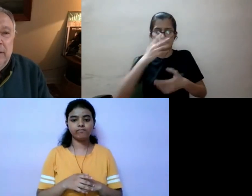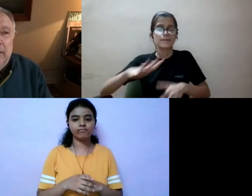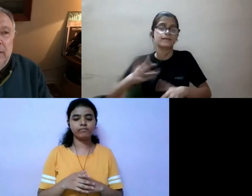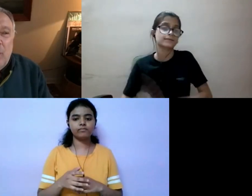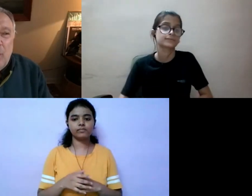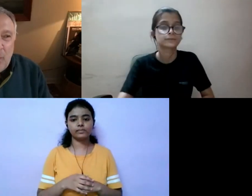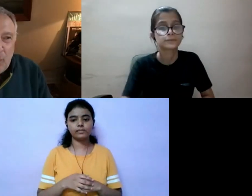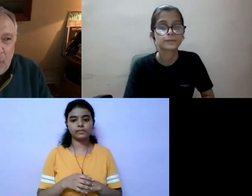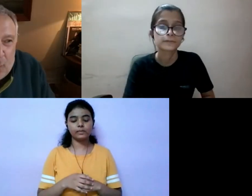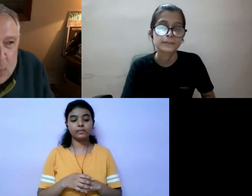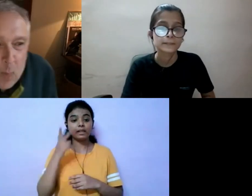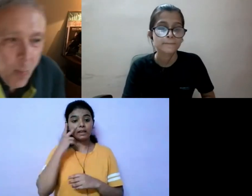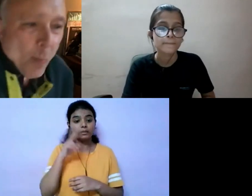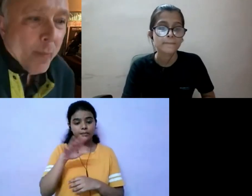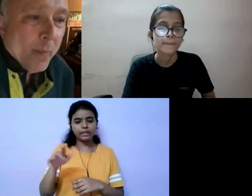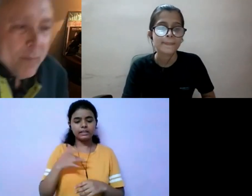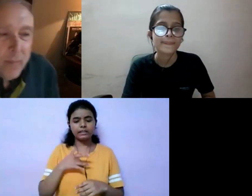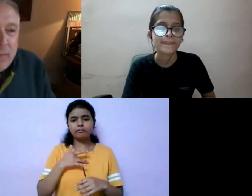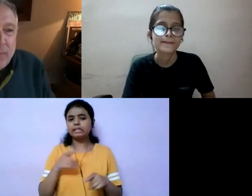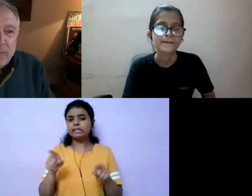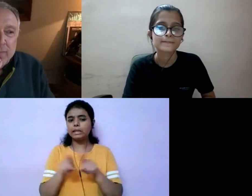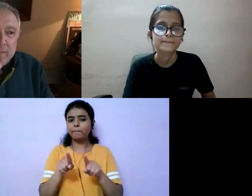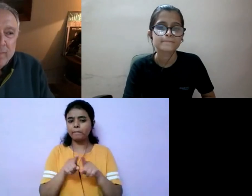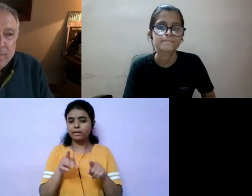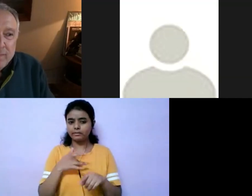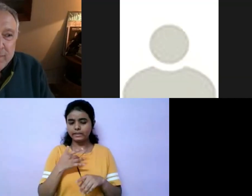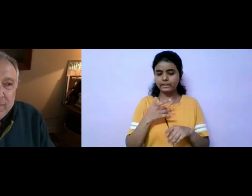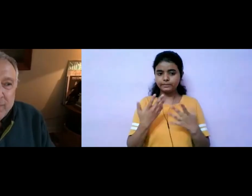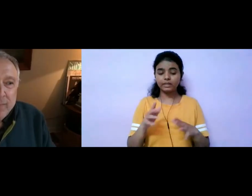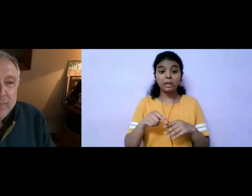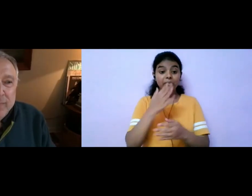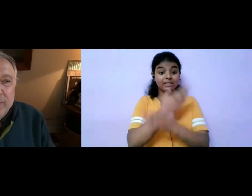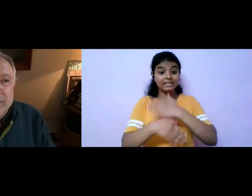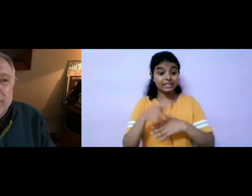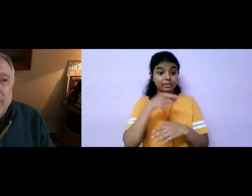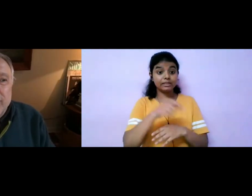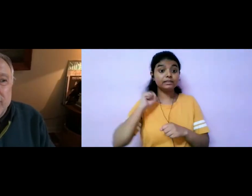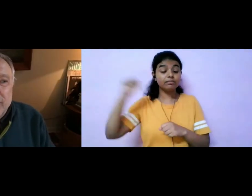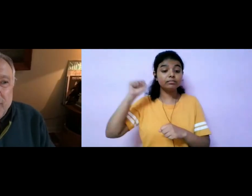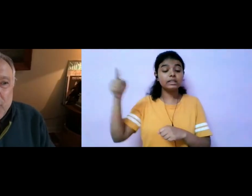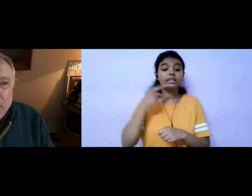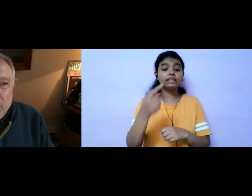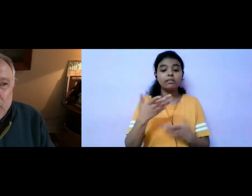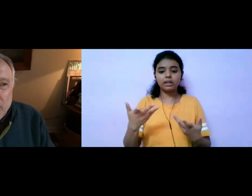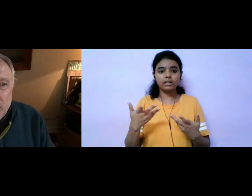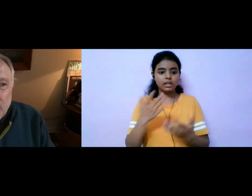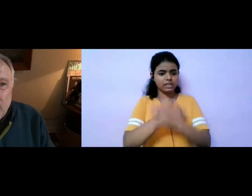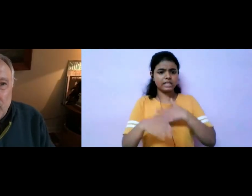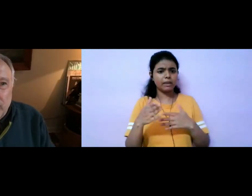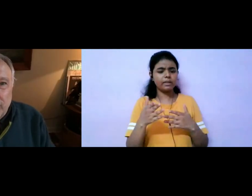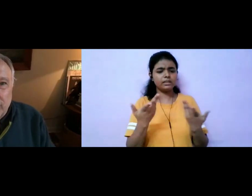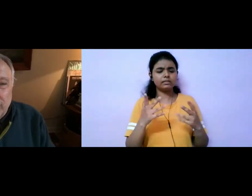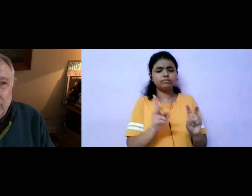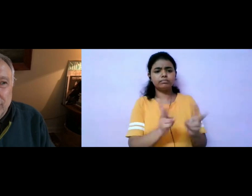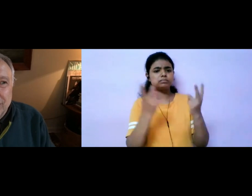So I too felt this the same, but the disability rights activists always used to say we are not differently abled, we are disabled.